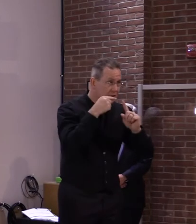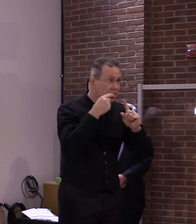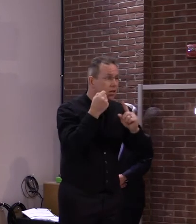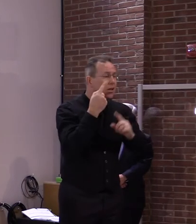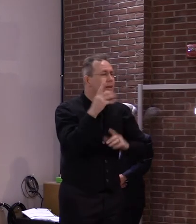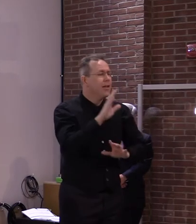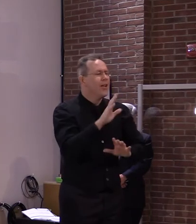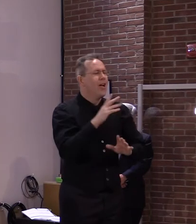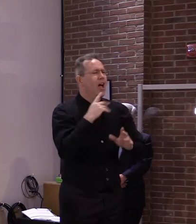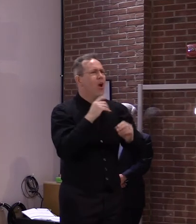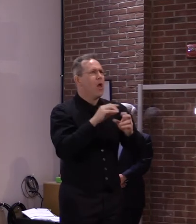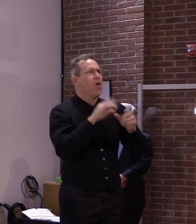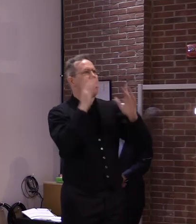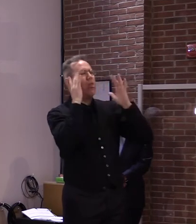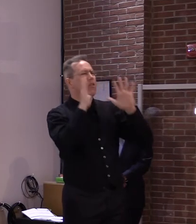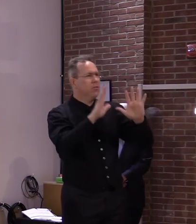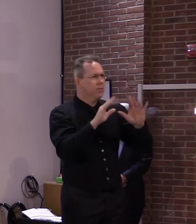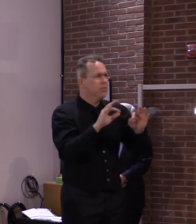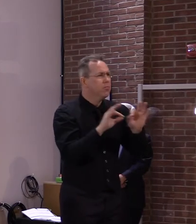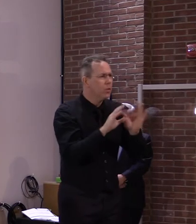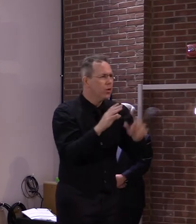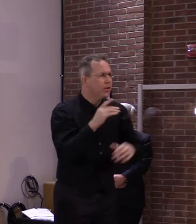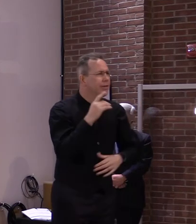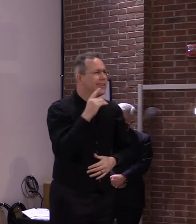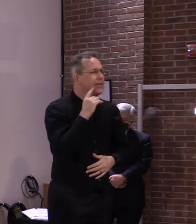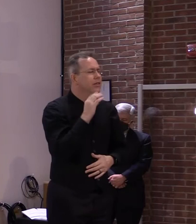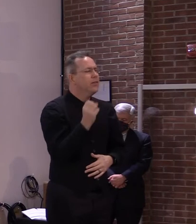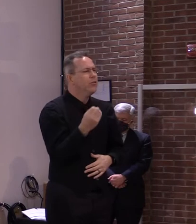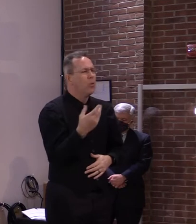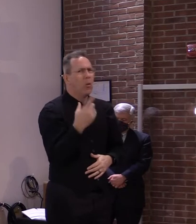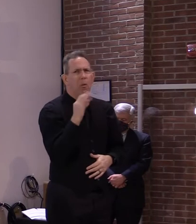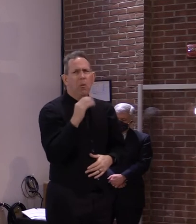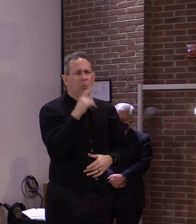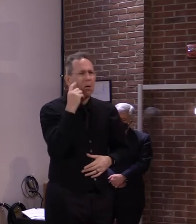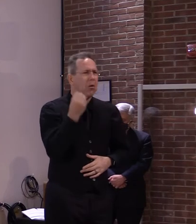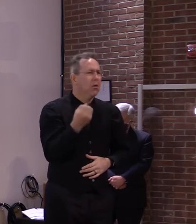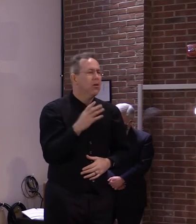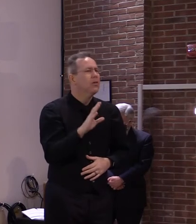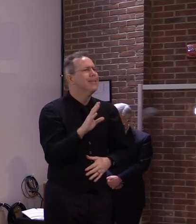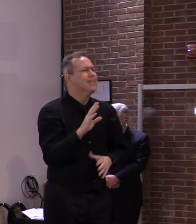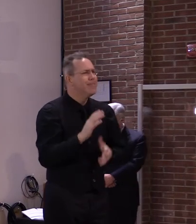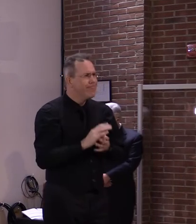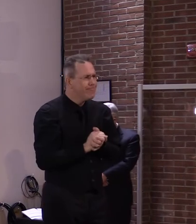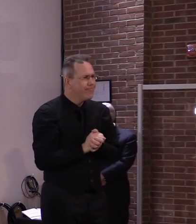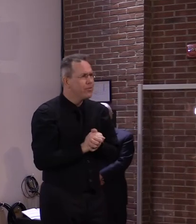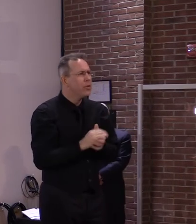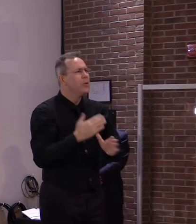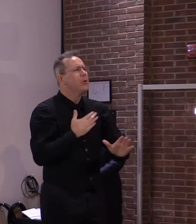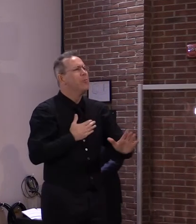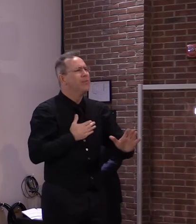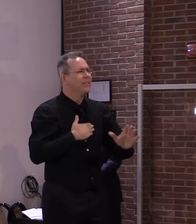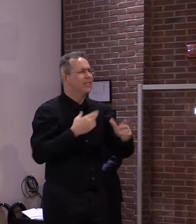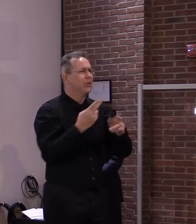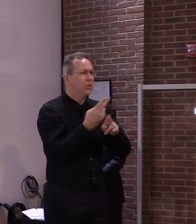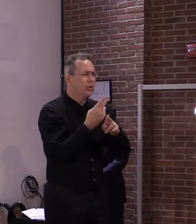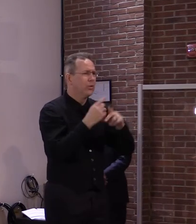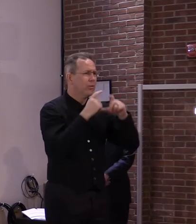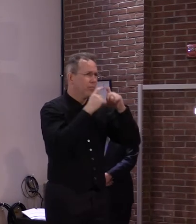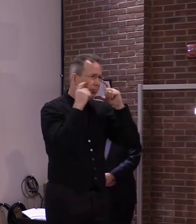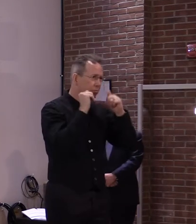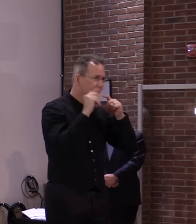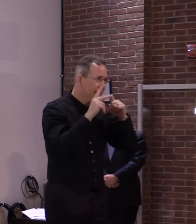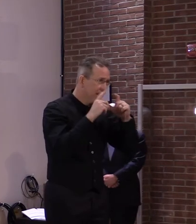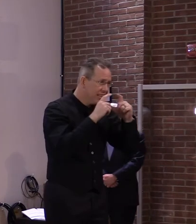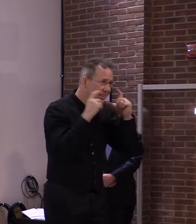is if you haven't been masking please wear a mask and it doesn't matter how